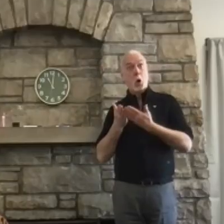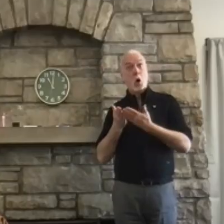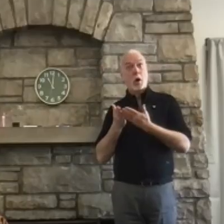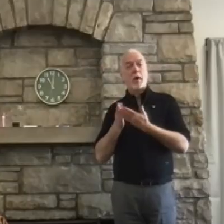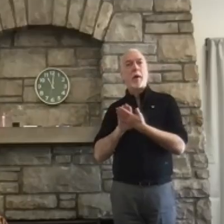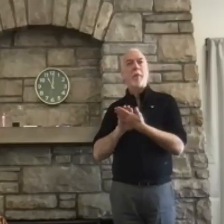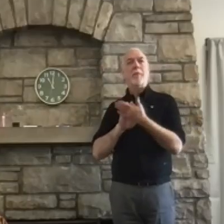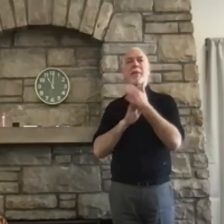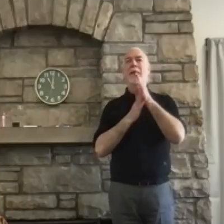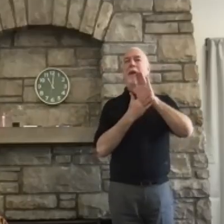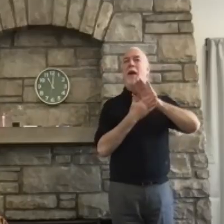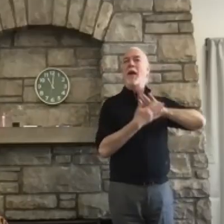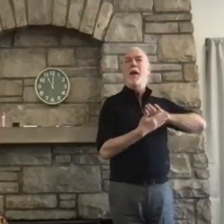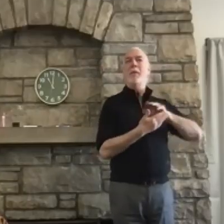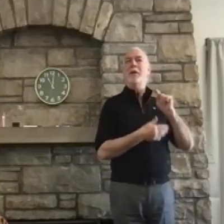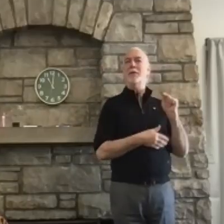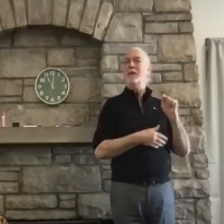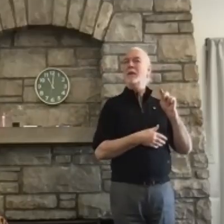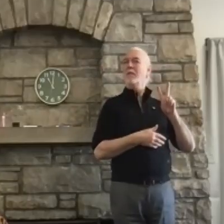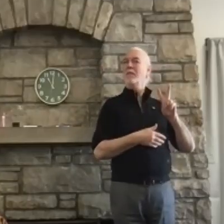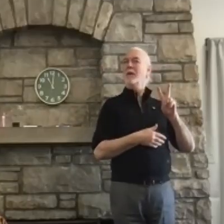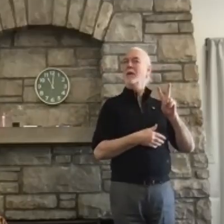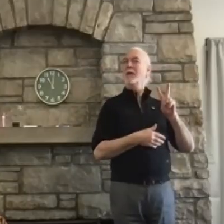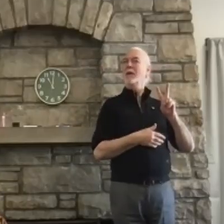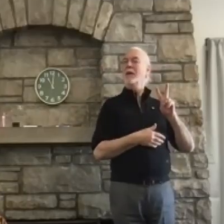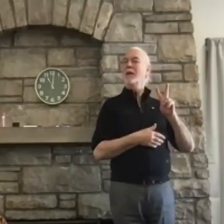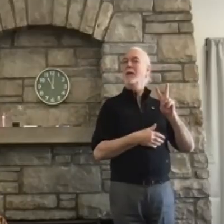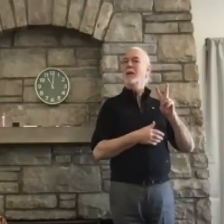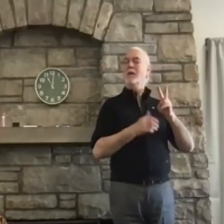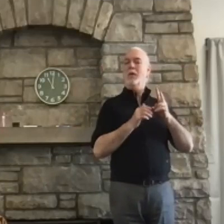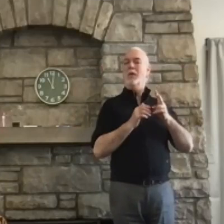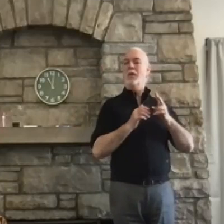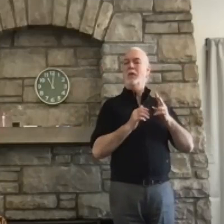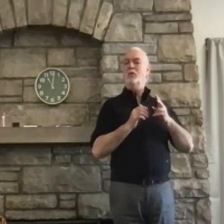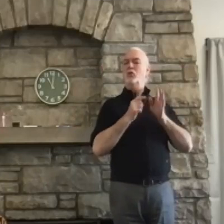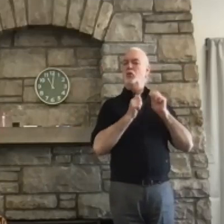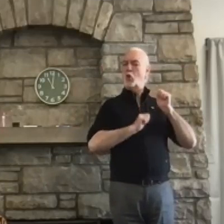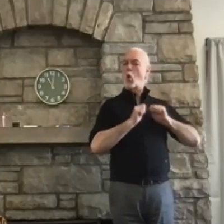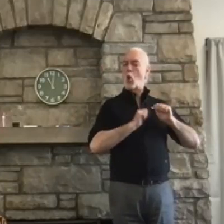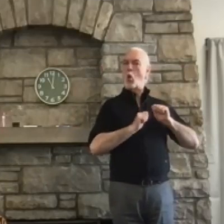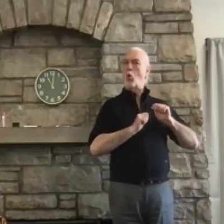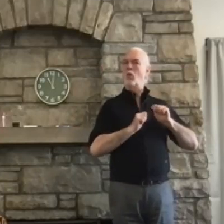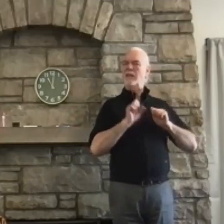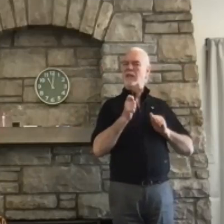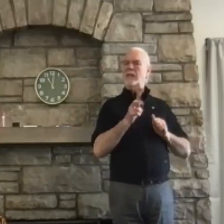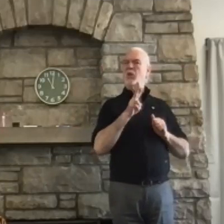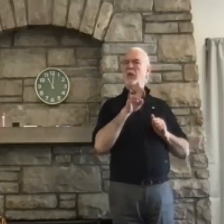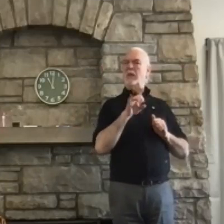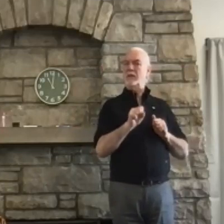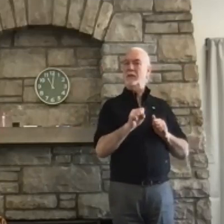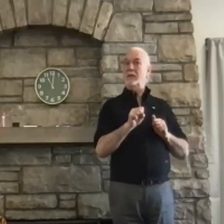a TV show or a TV series and